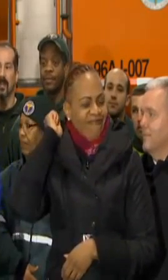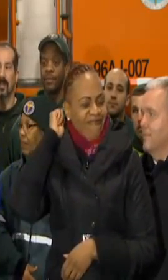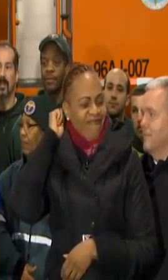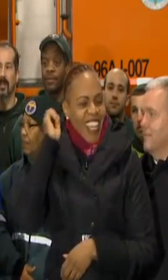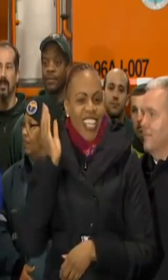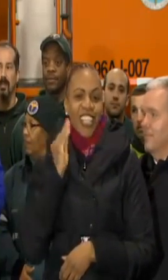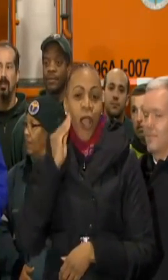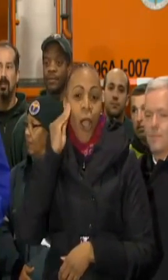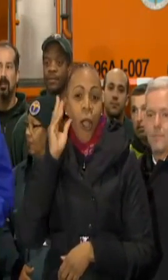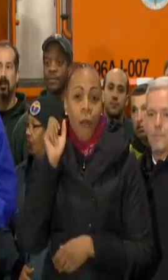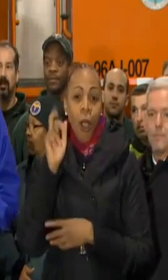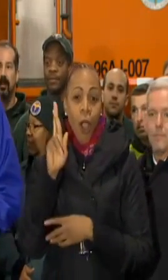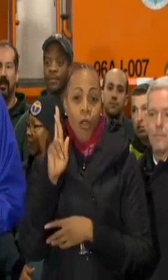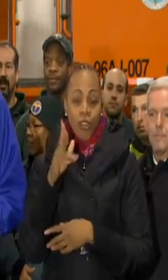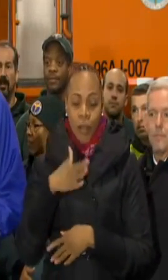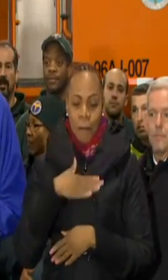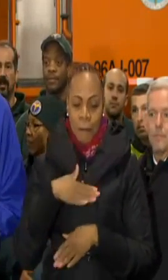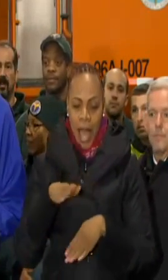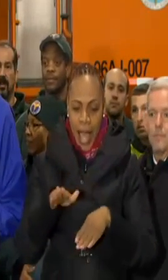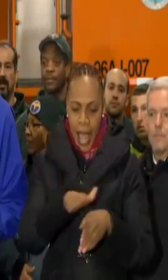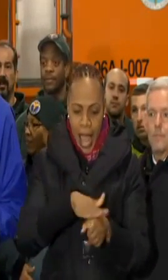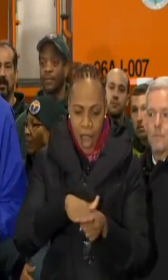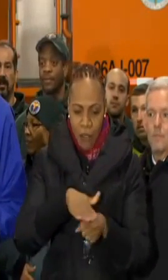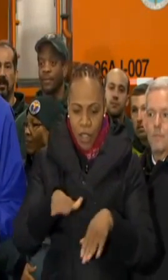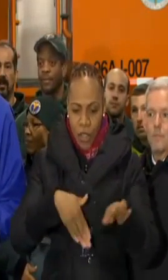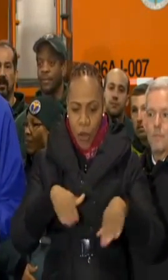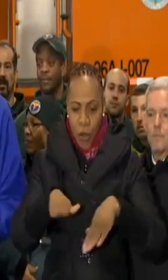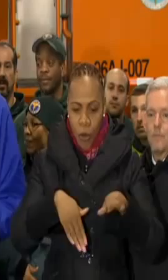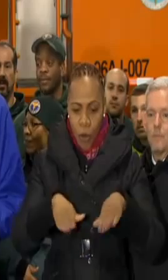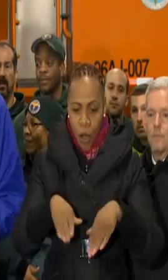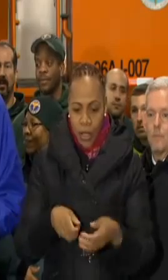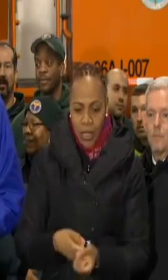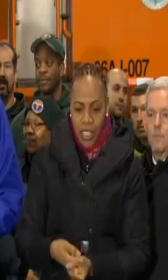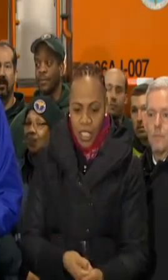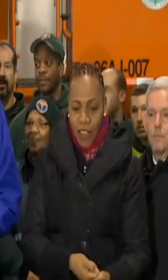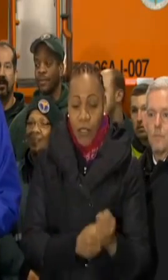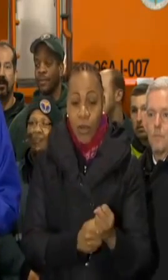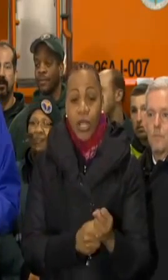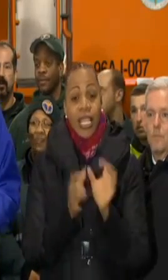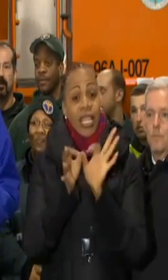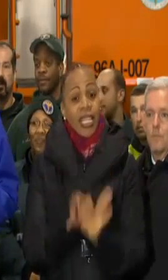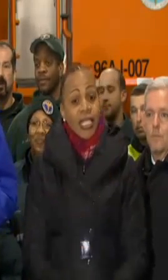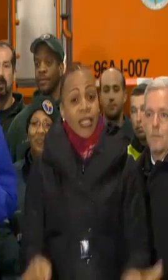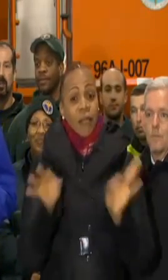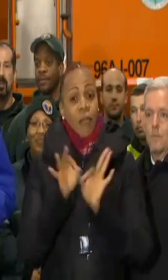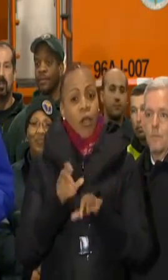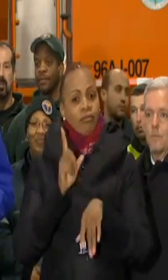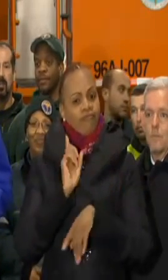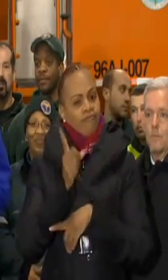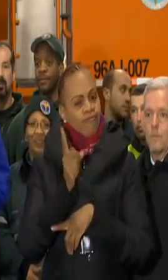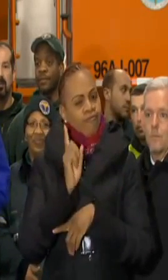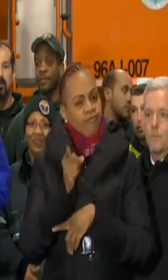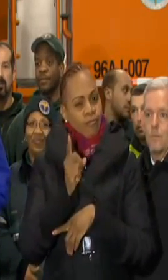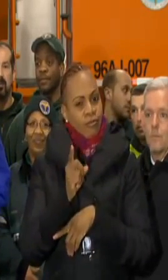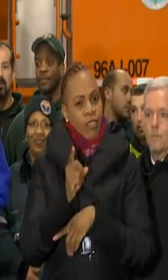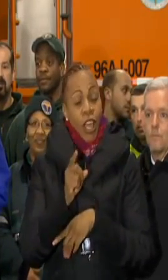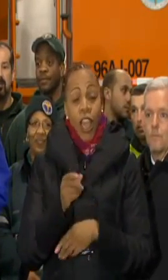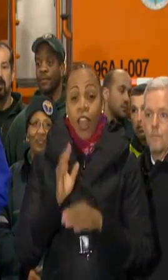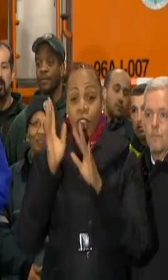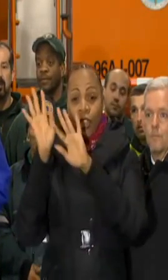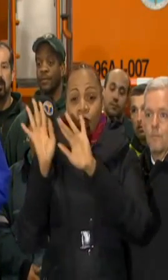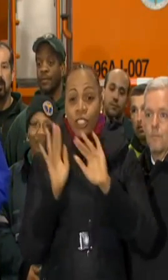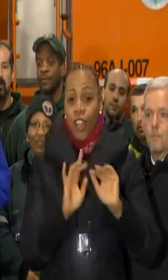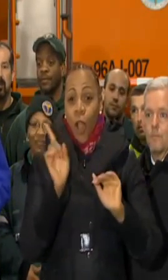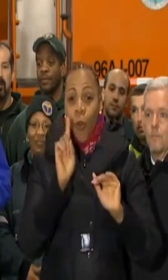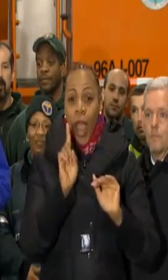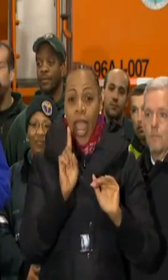who shovels my walk, I think that's a very important admonishment. So we all have to remember, put the snow